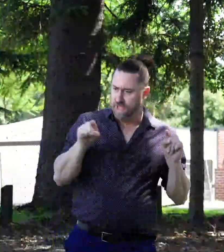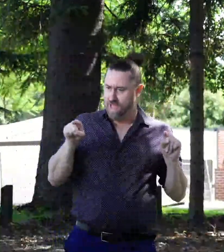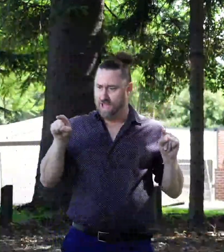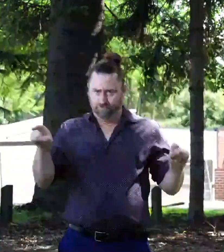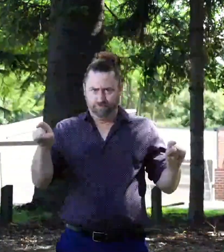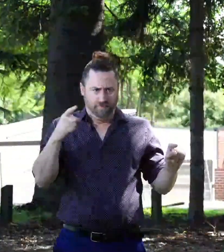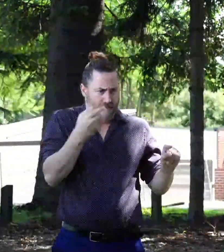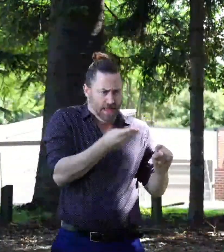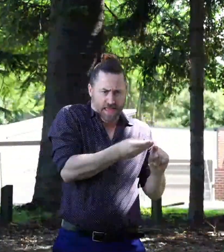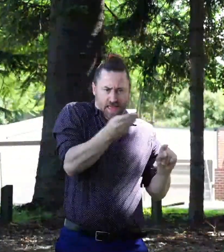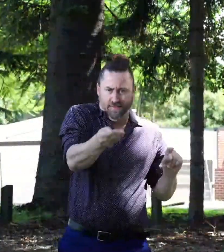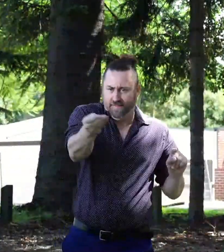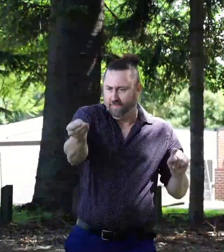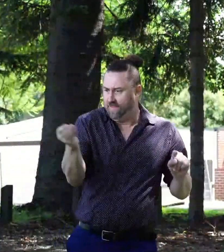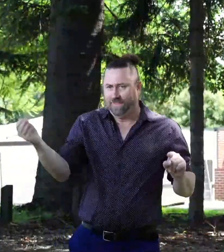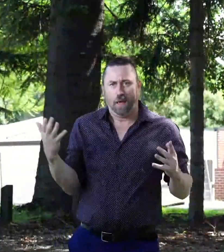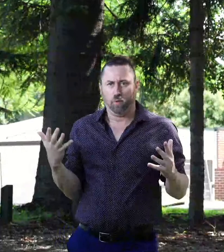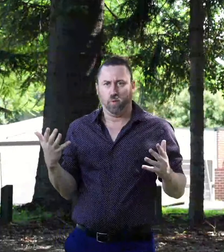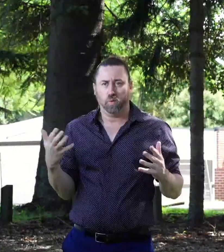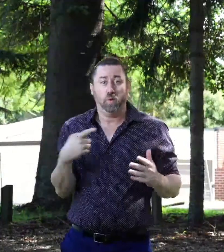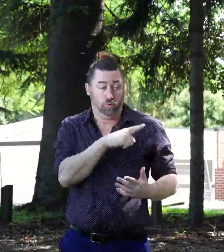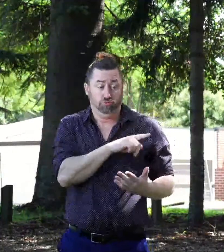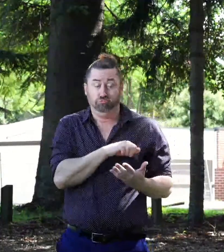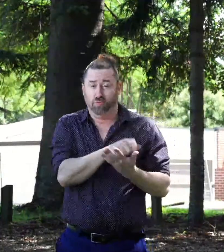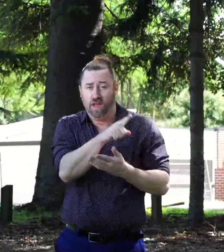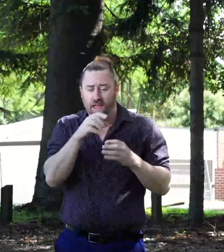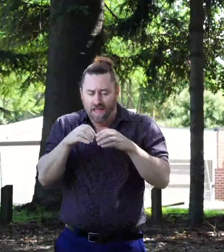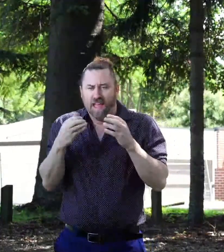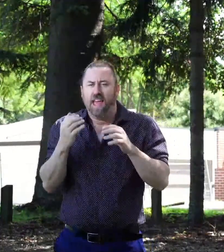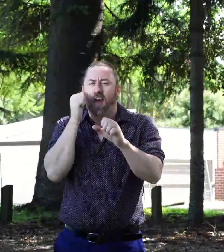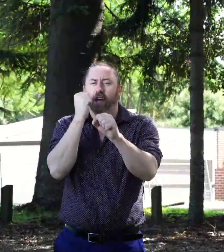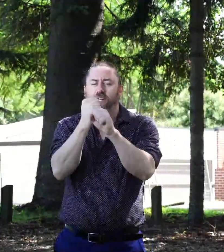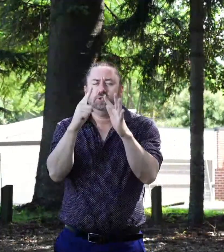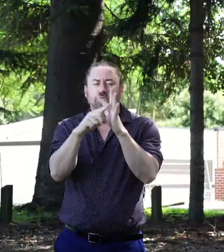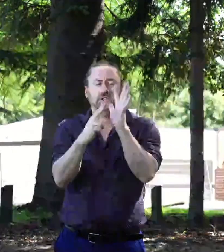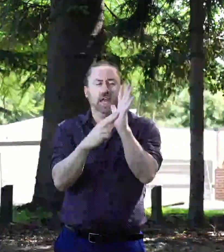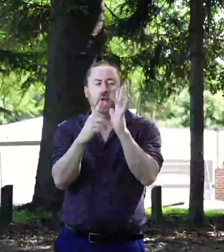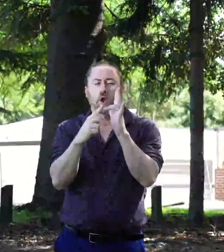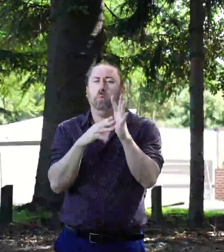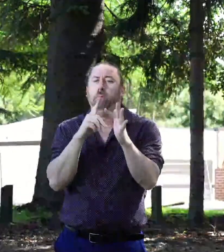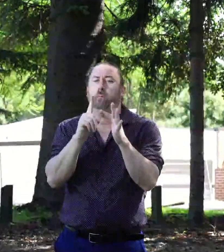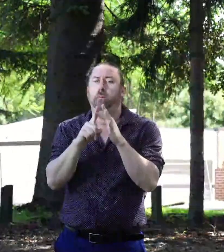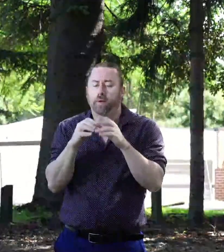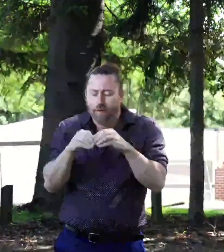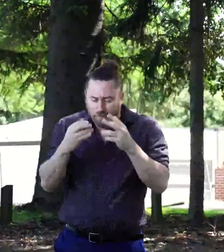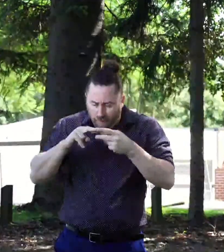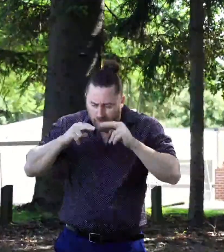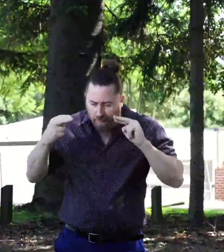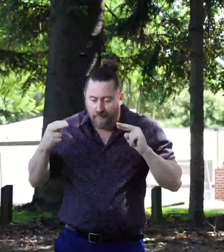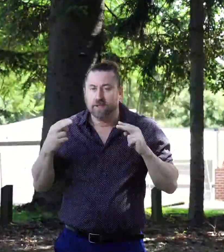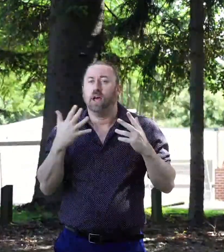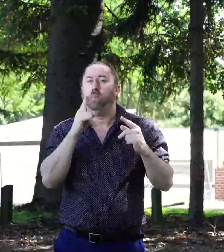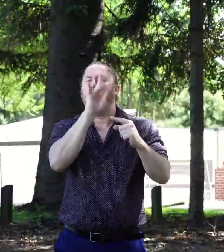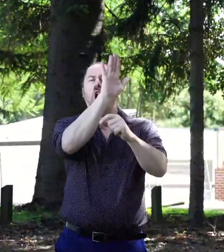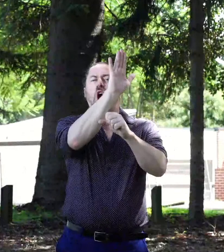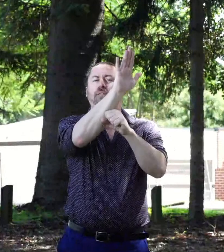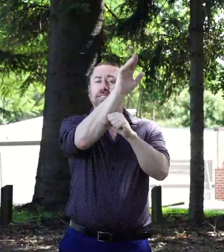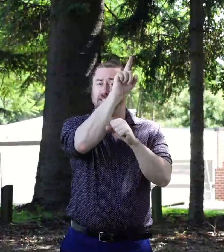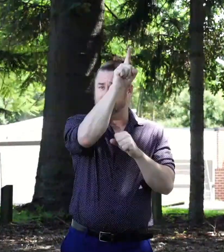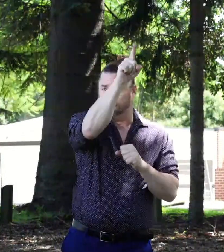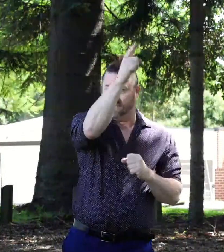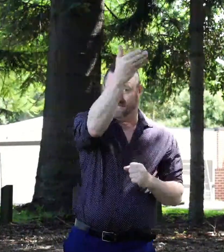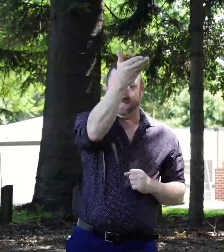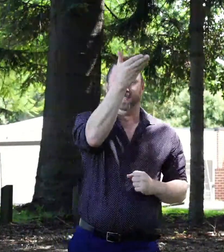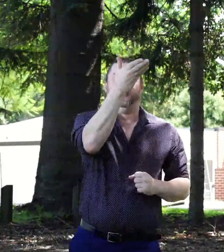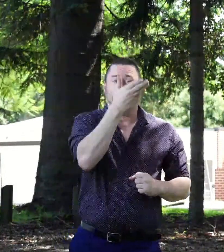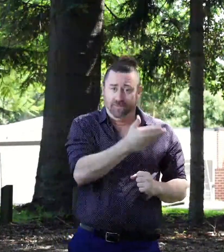No, so we do have genome sequencing back, and the first 3 cases, so the person who came from overseas, the